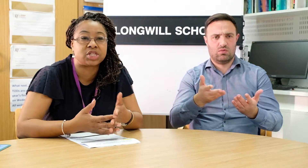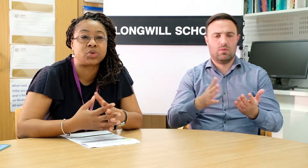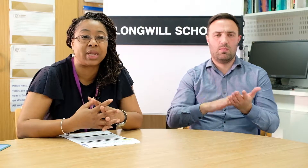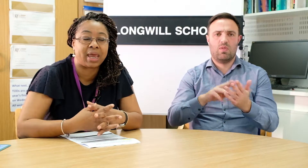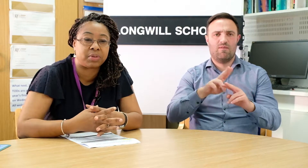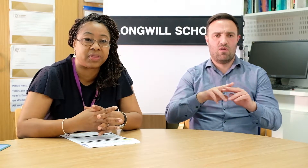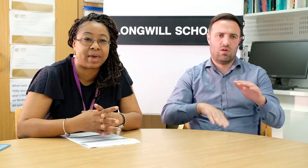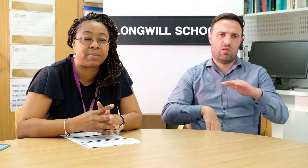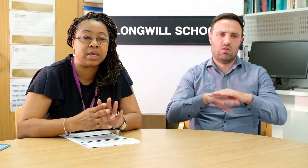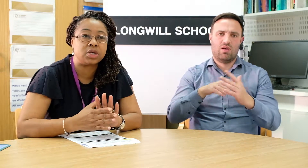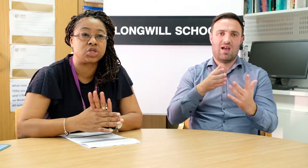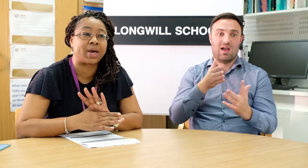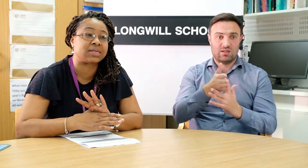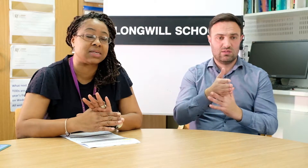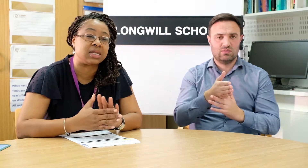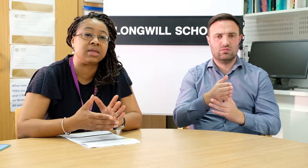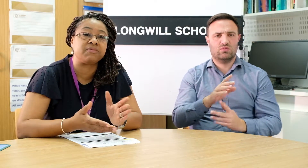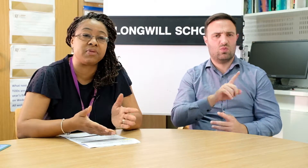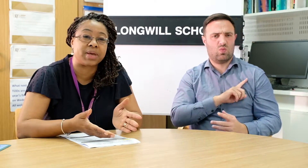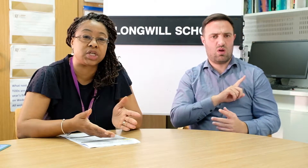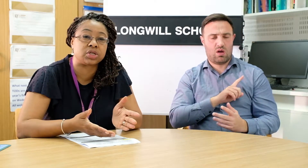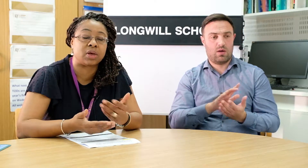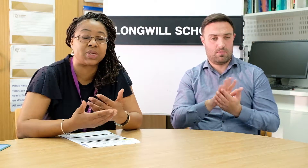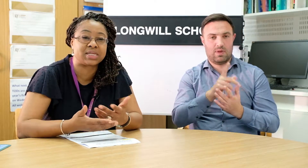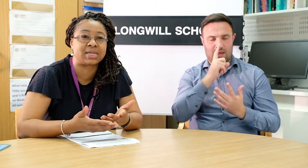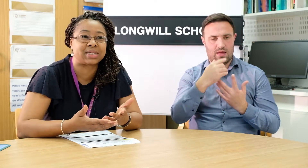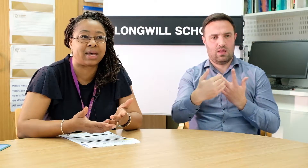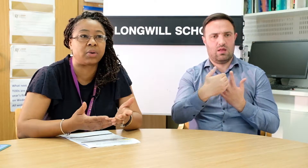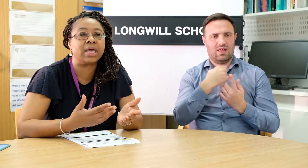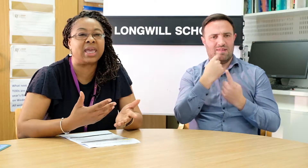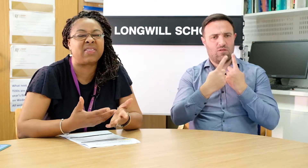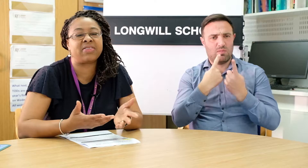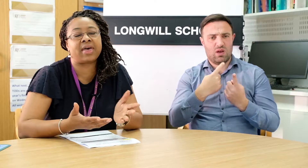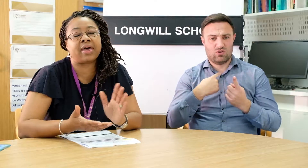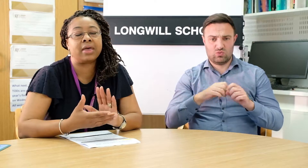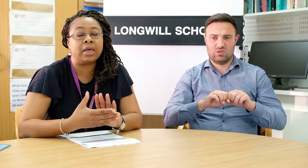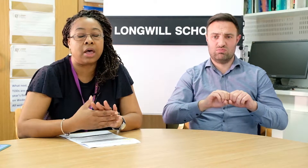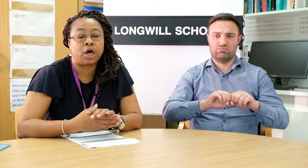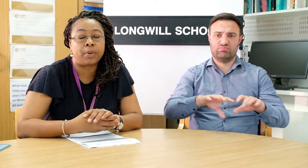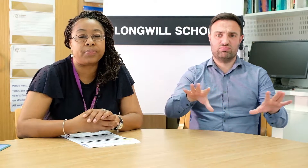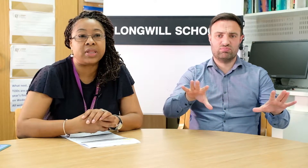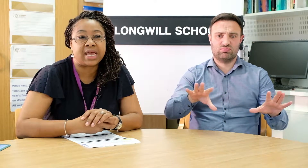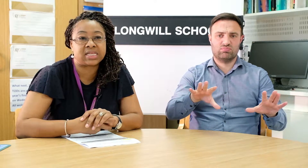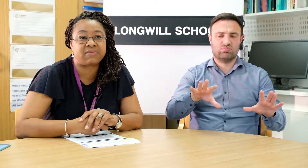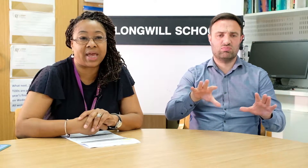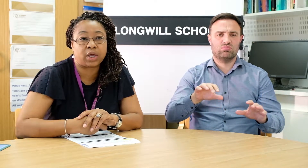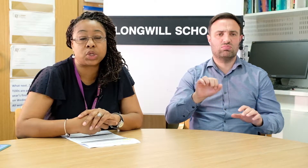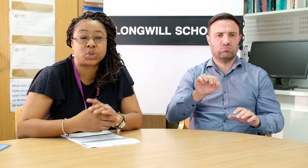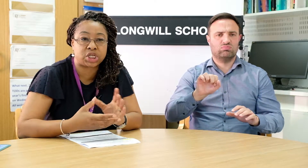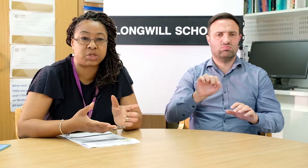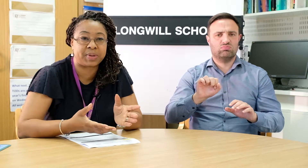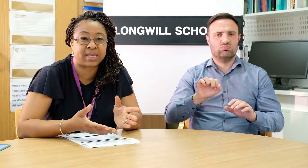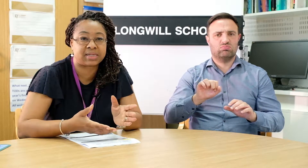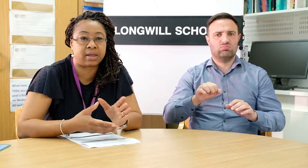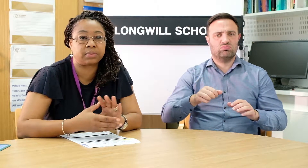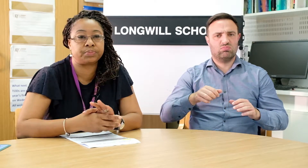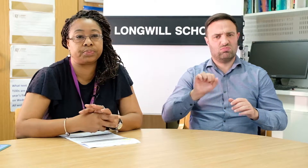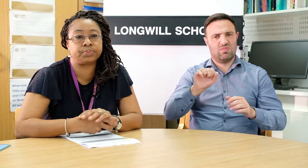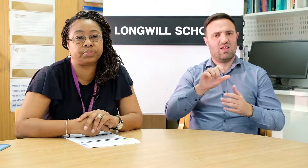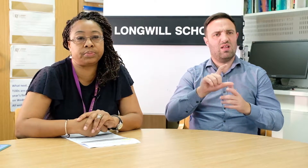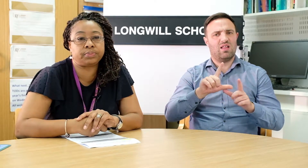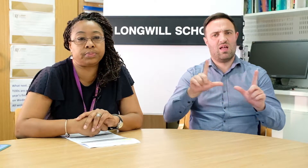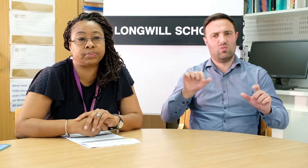of our parents to enable them to access any information that we send out in their native language, which is